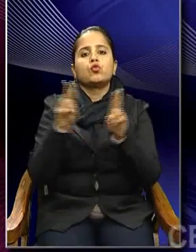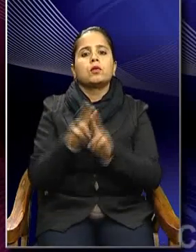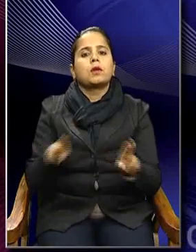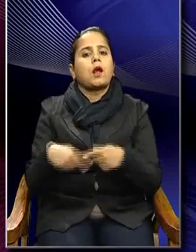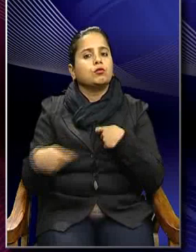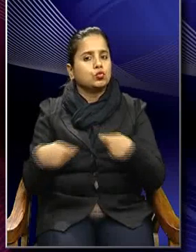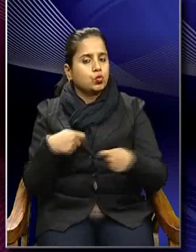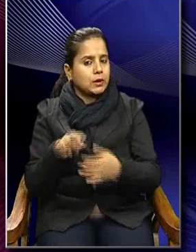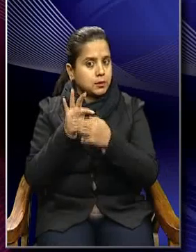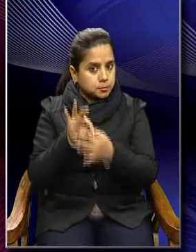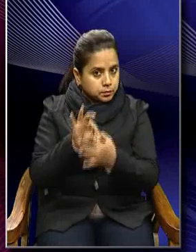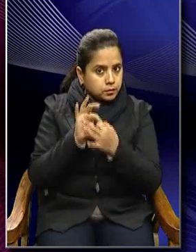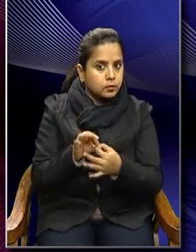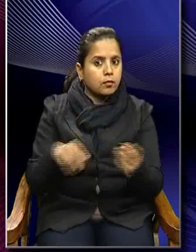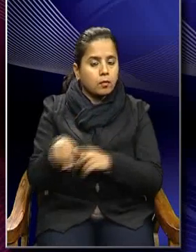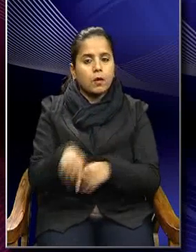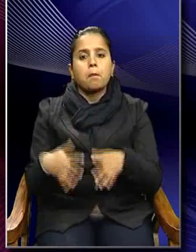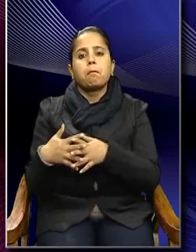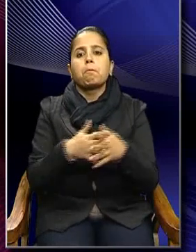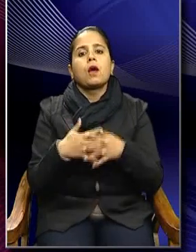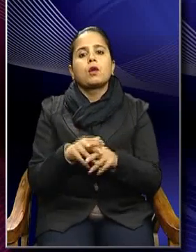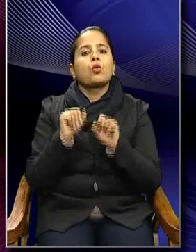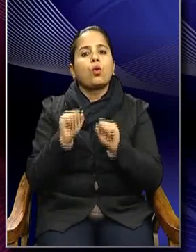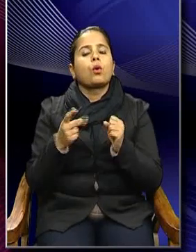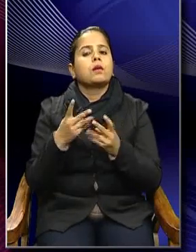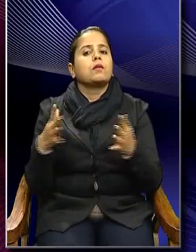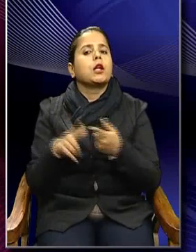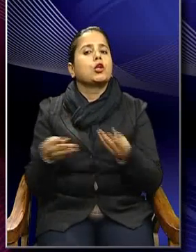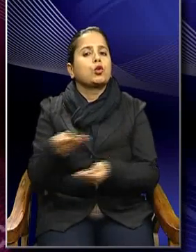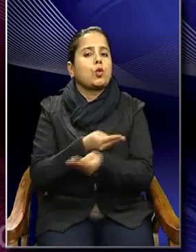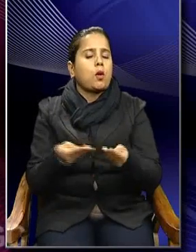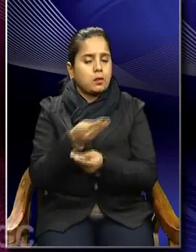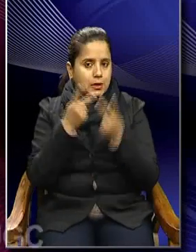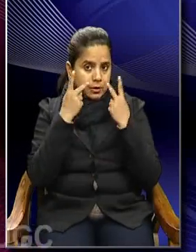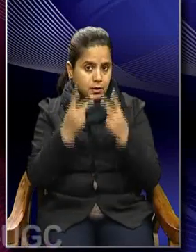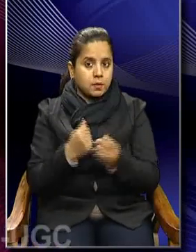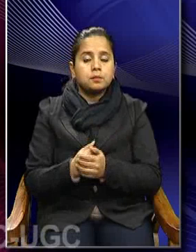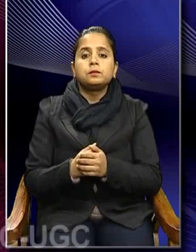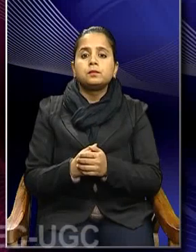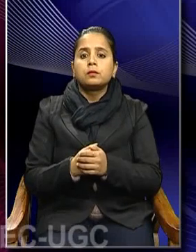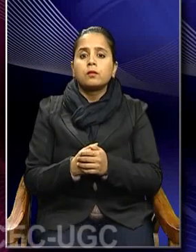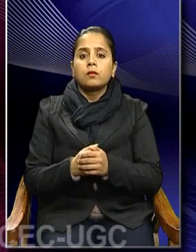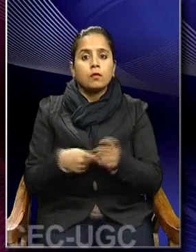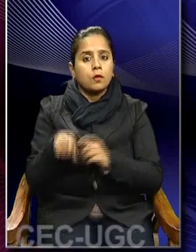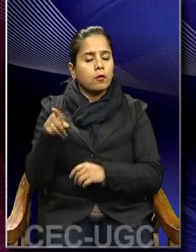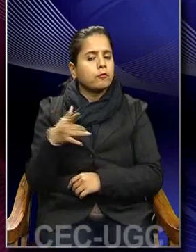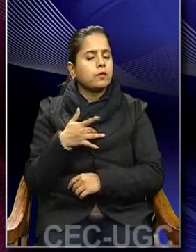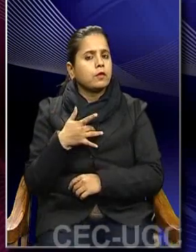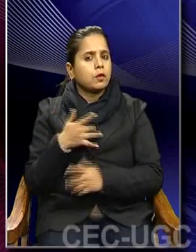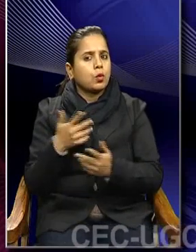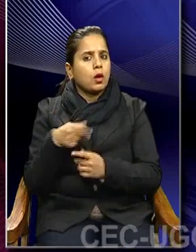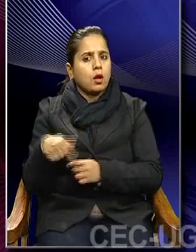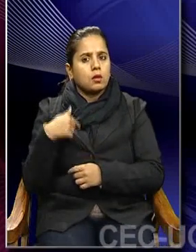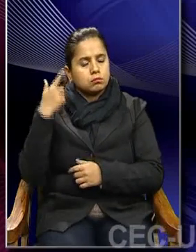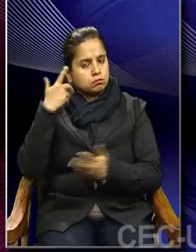and linkage with the United States of American economy, they felt the